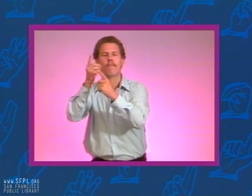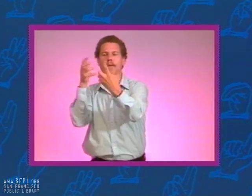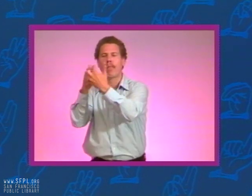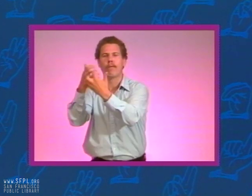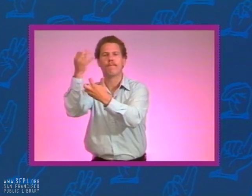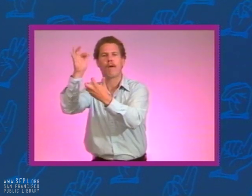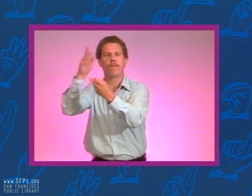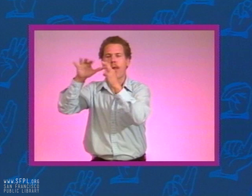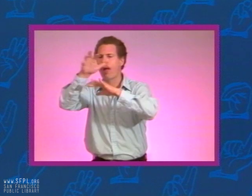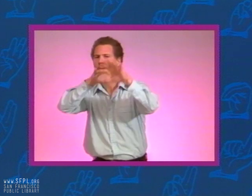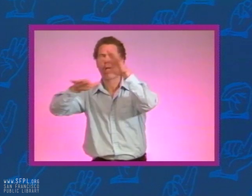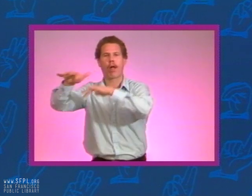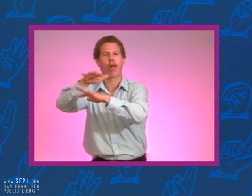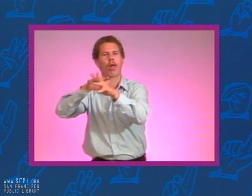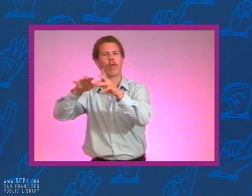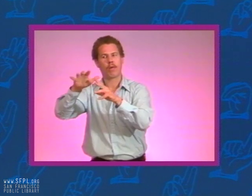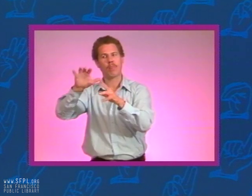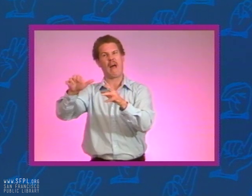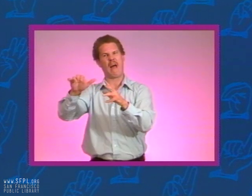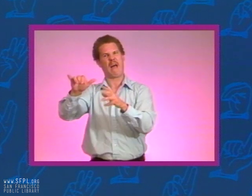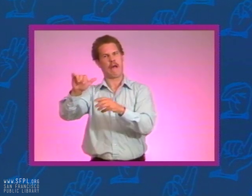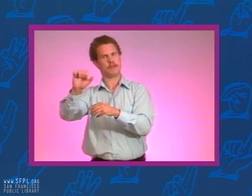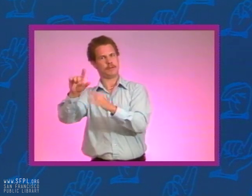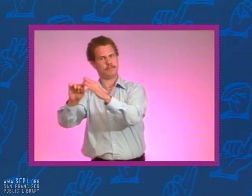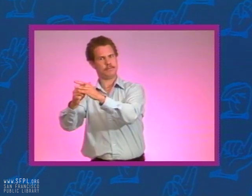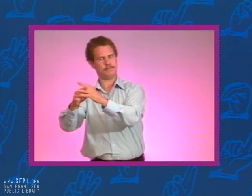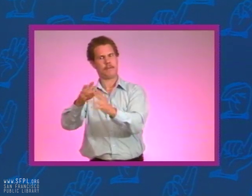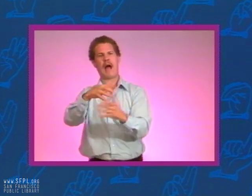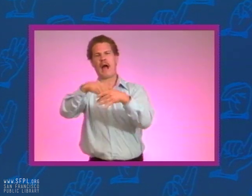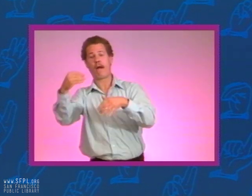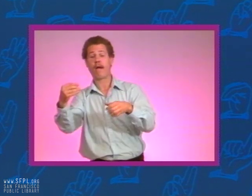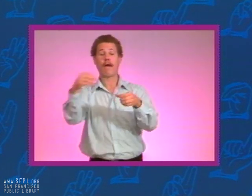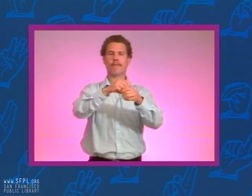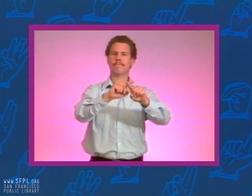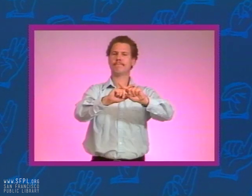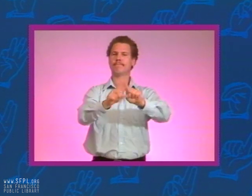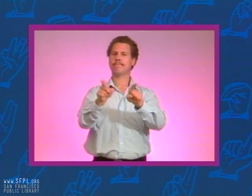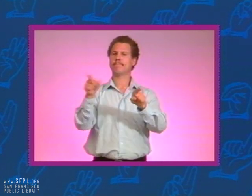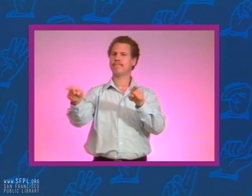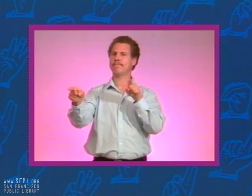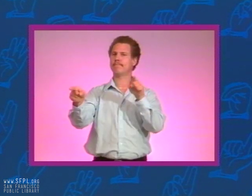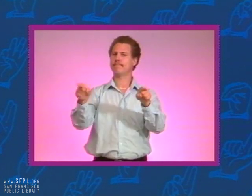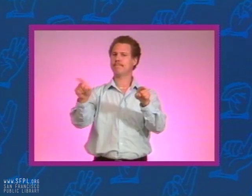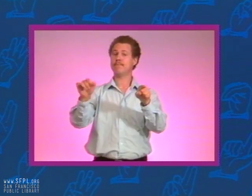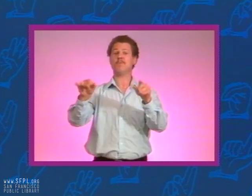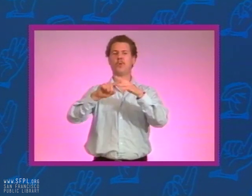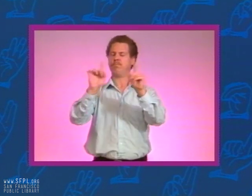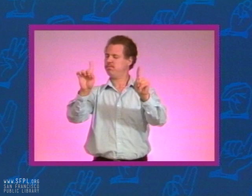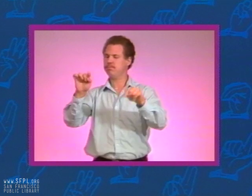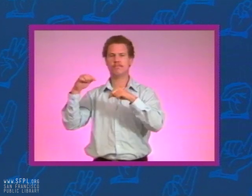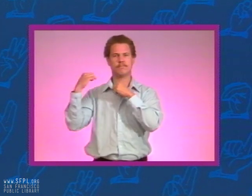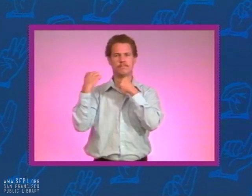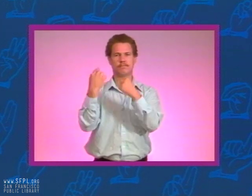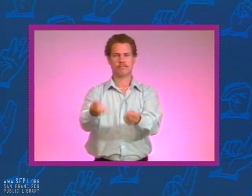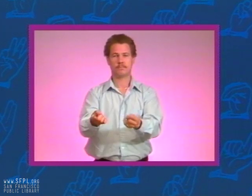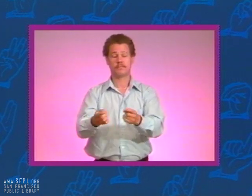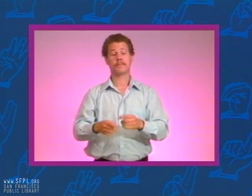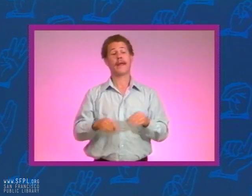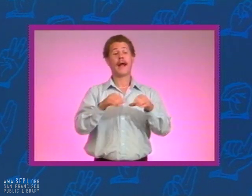the combination led to the early form of ASL. The contrast between communications used inside and